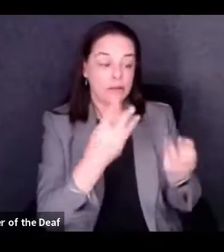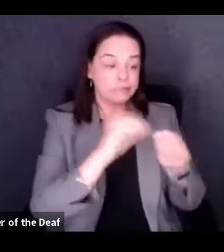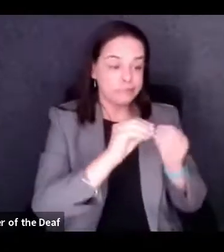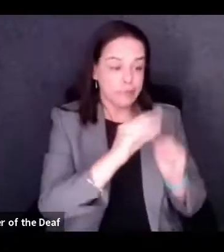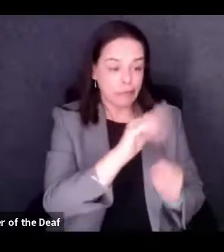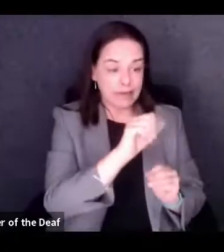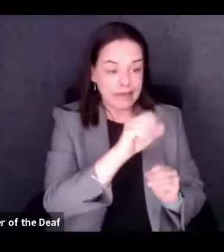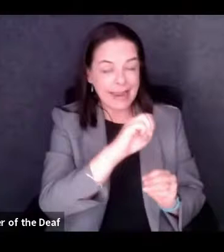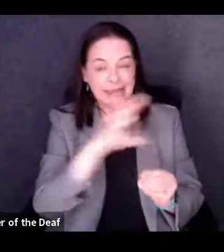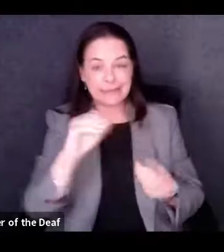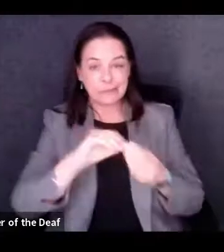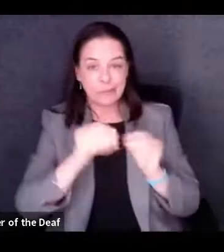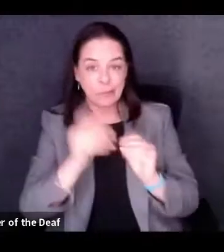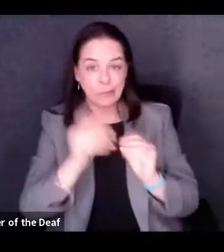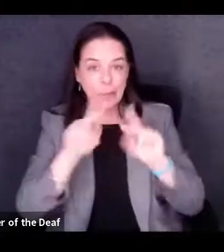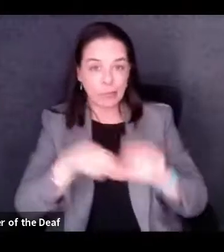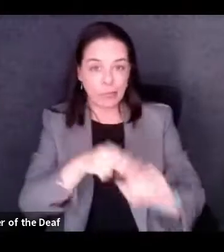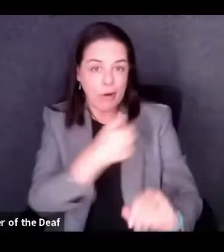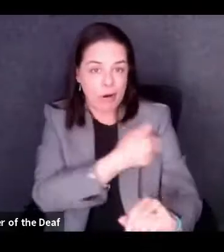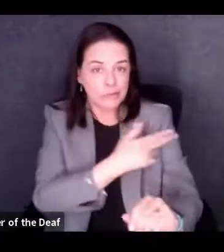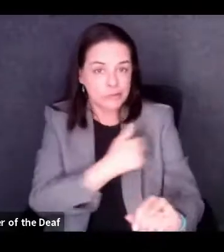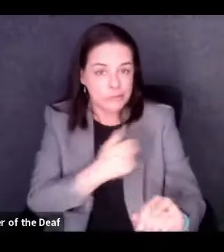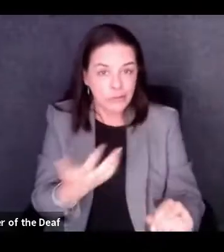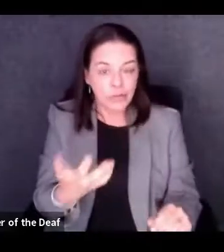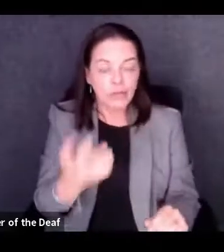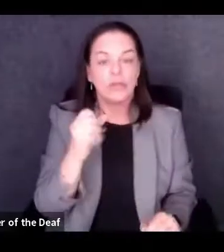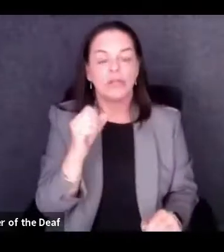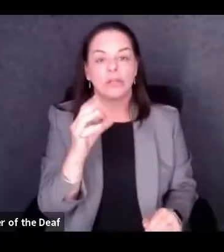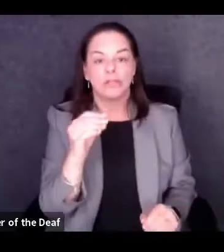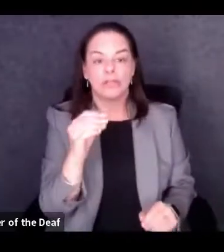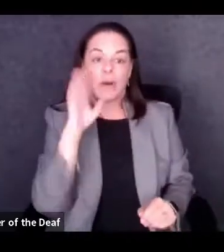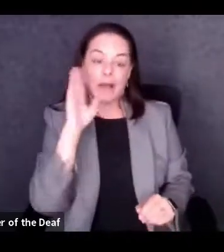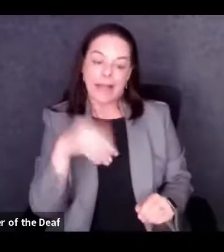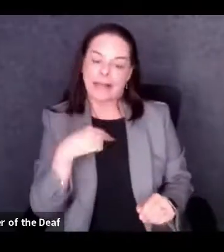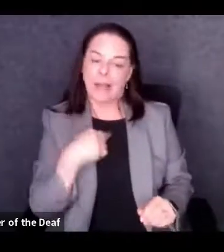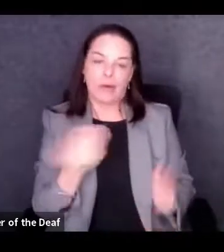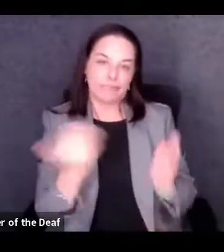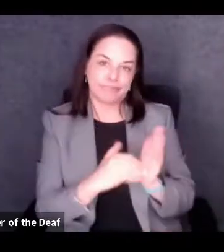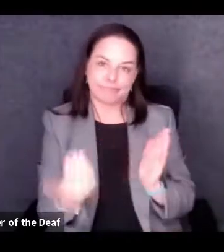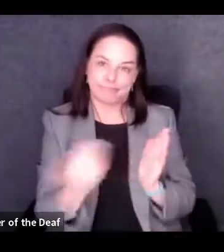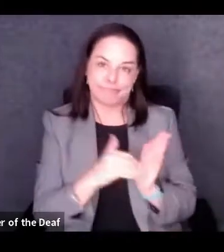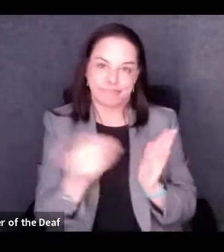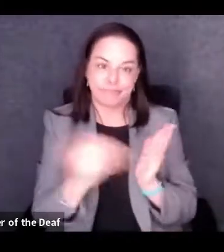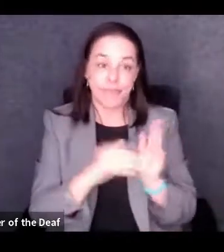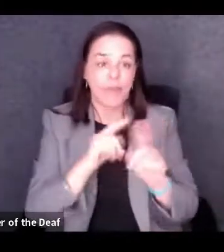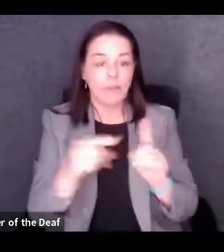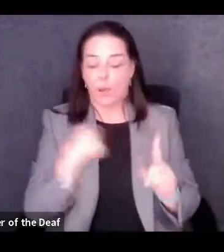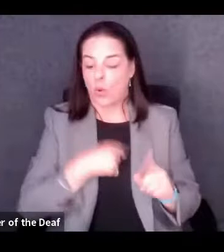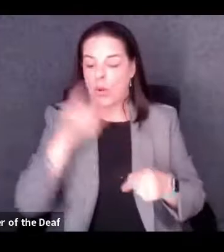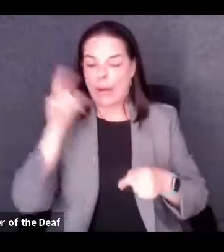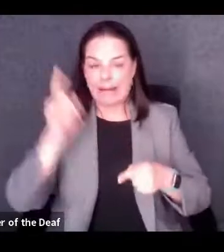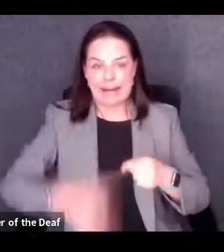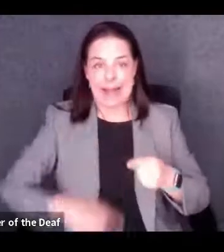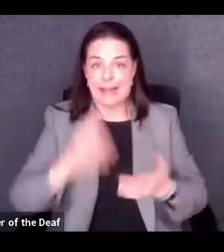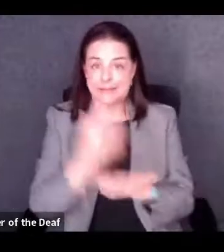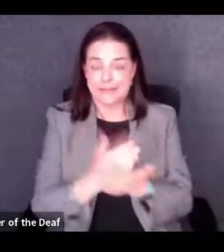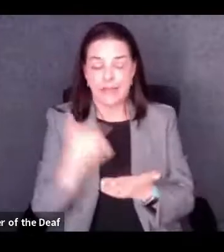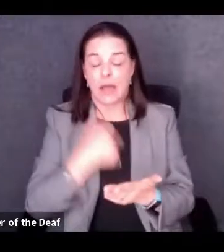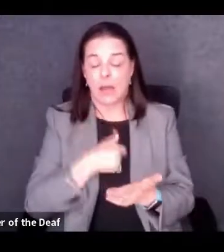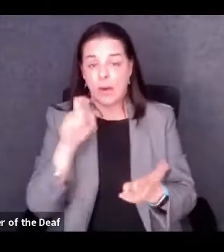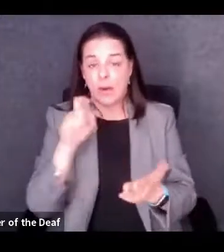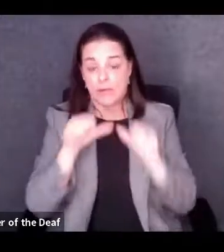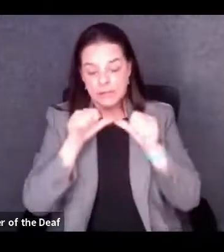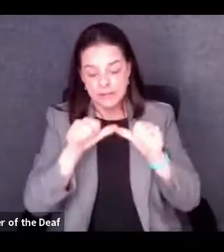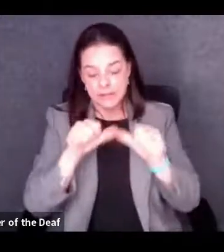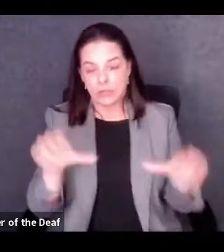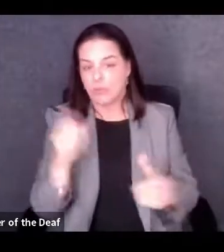hospitalizations and such. And so again, I know I'm saying it over and over again, but we can't let off the gas. We need to continue doing